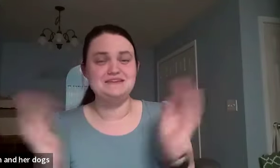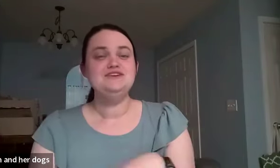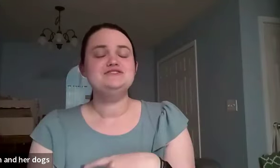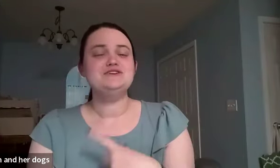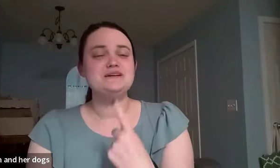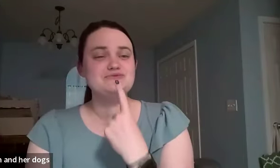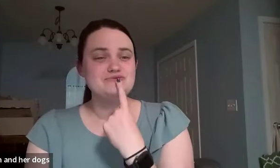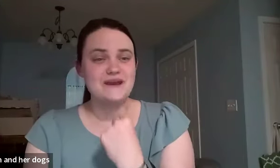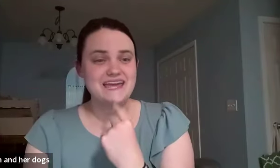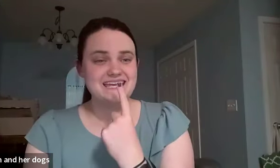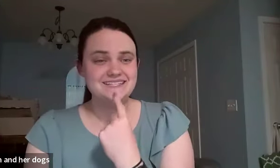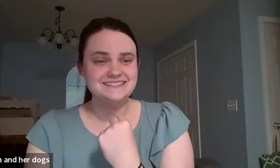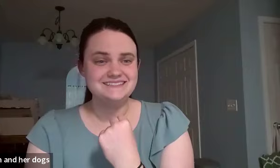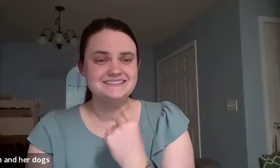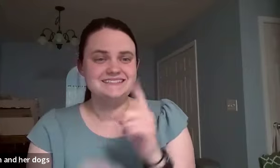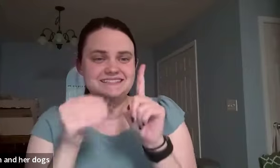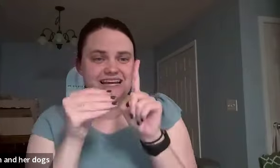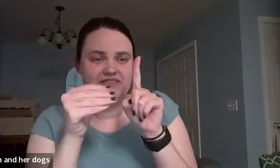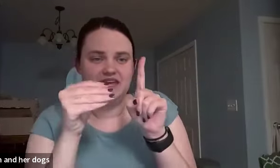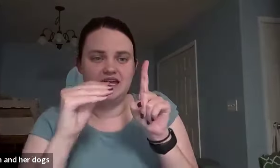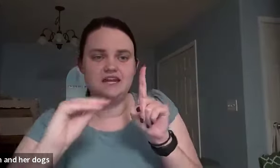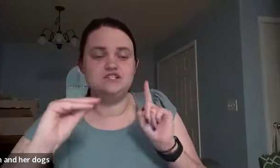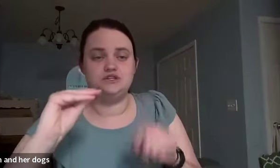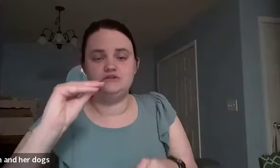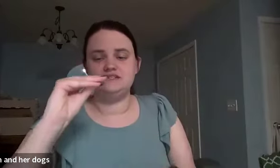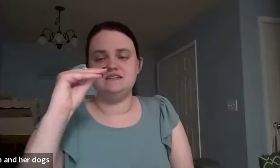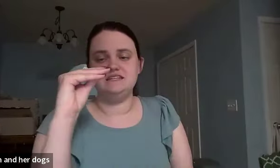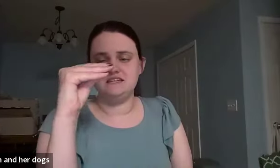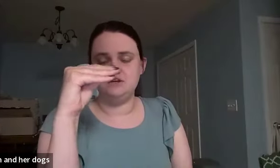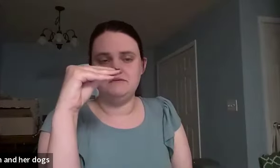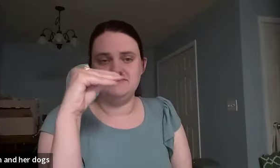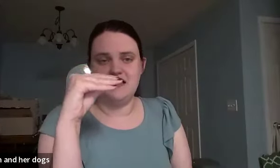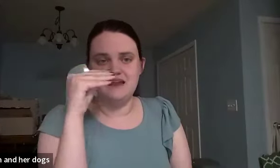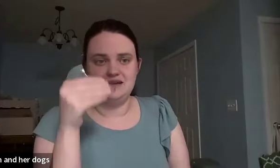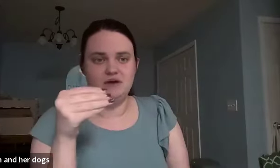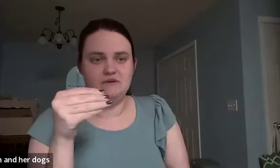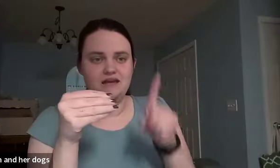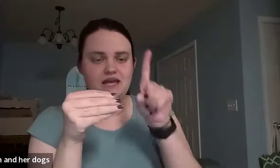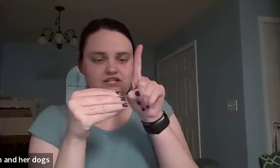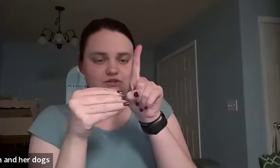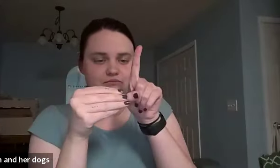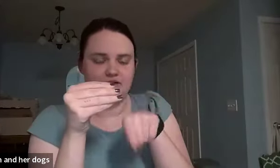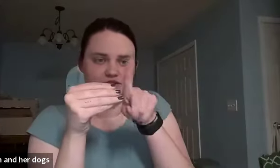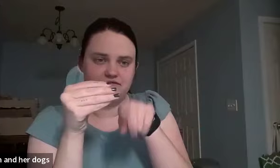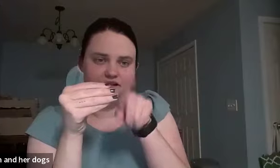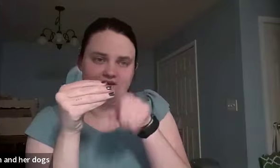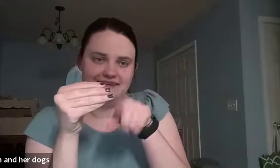it. So it's red, and then to do the slicing, it's like you have a flat hand puppet and you bounce your finger like the